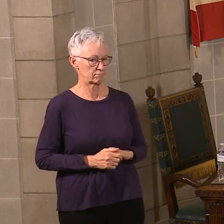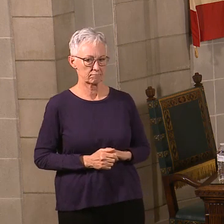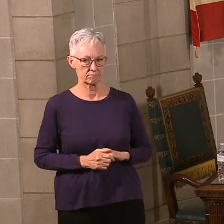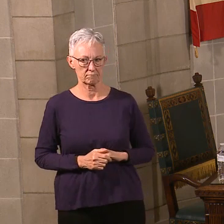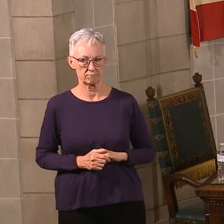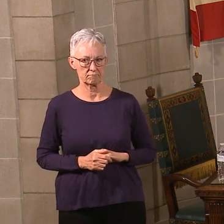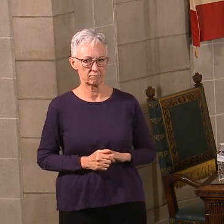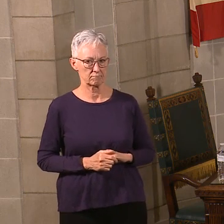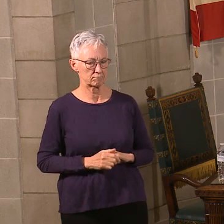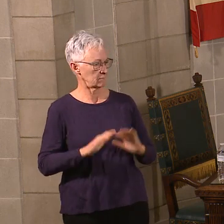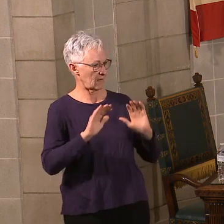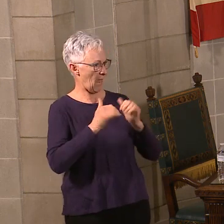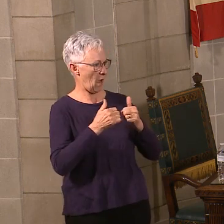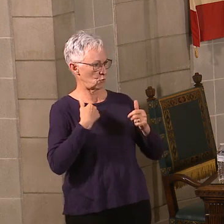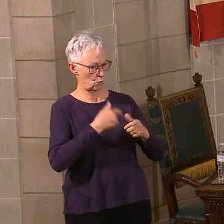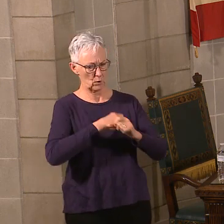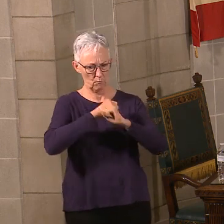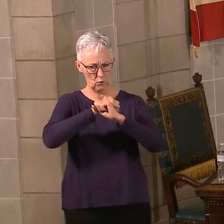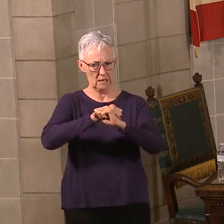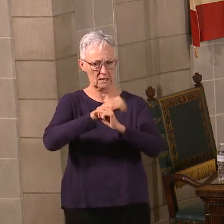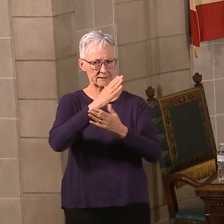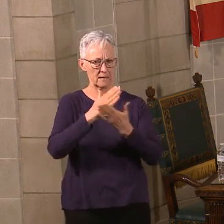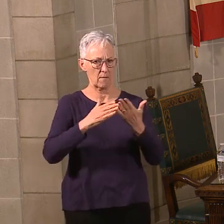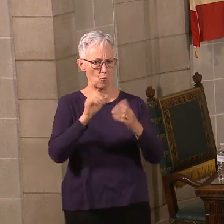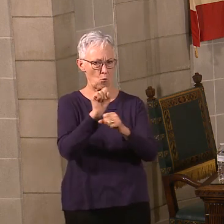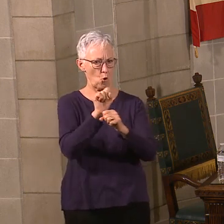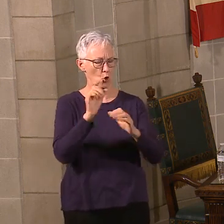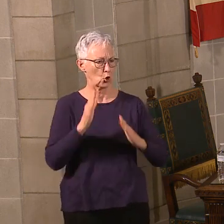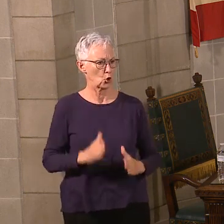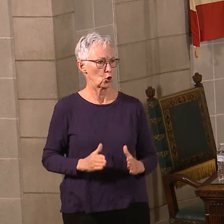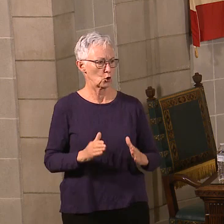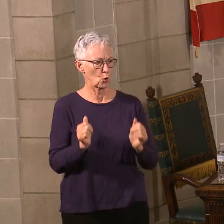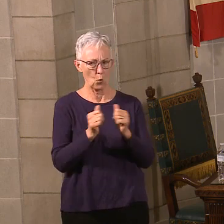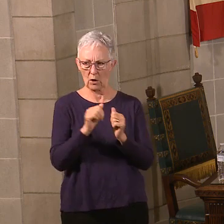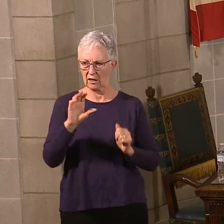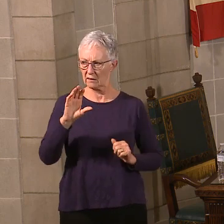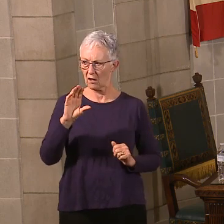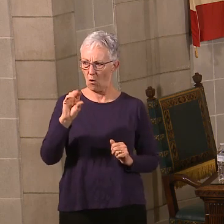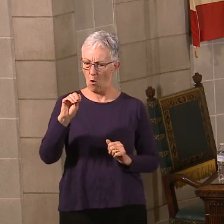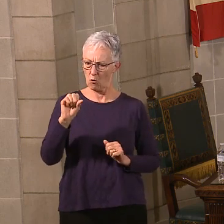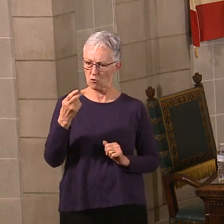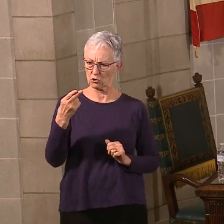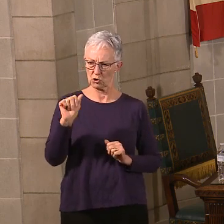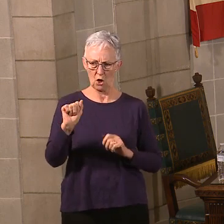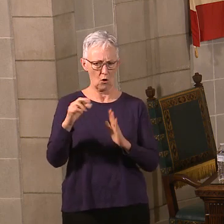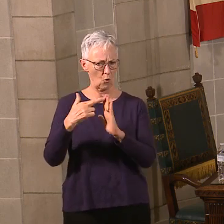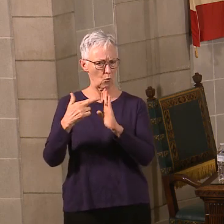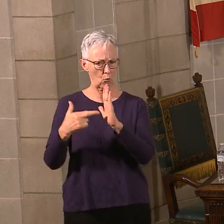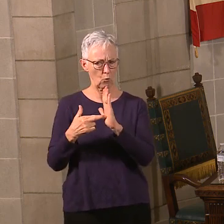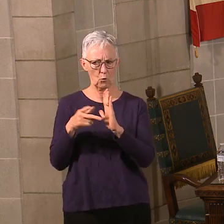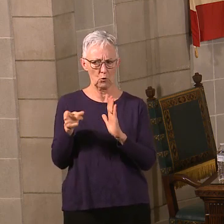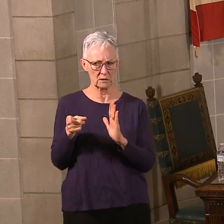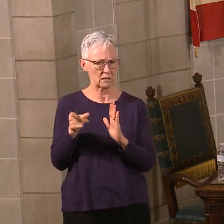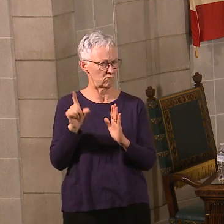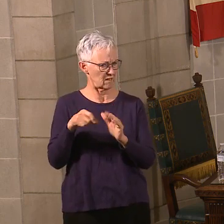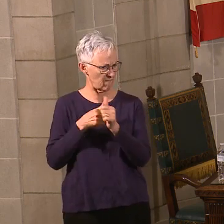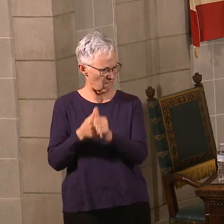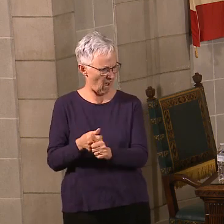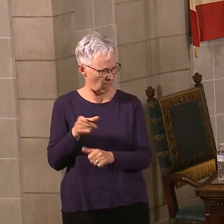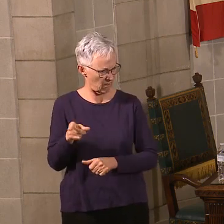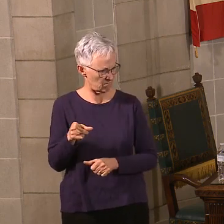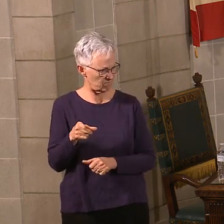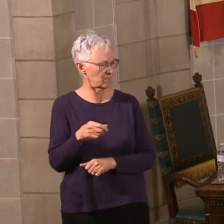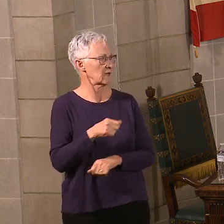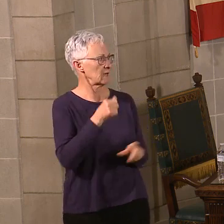direct be done to protect those workers? Well, we're working with the companies directly. For example, yesterday I was on the phone with Tim